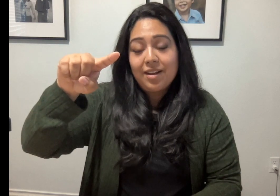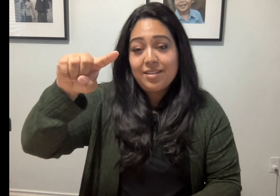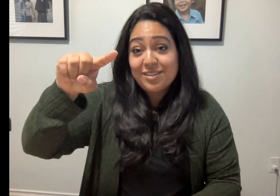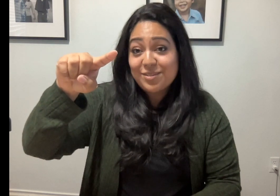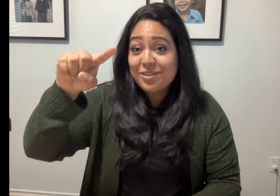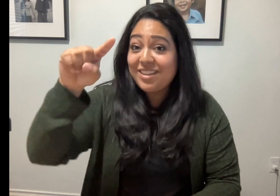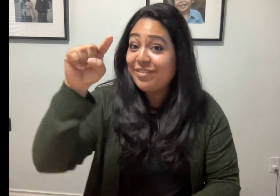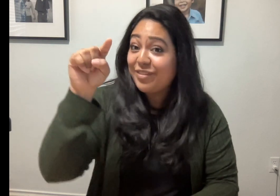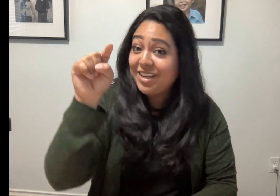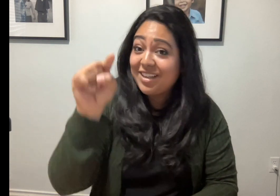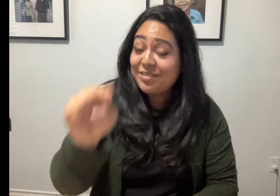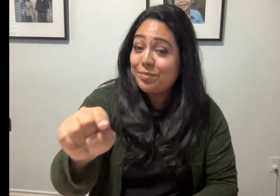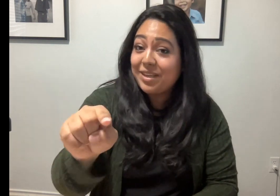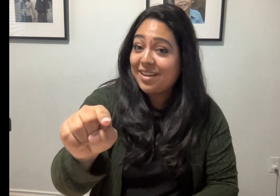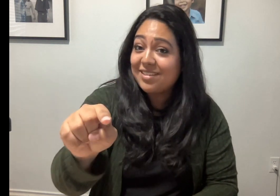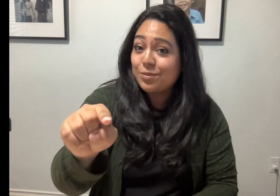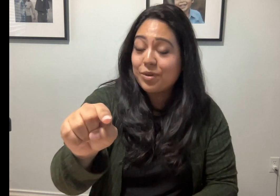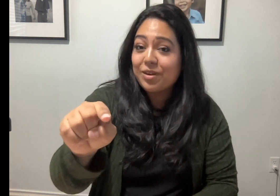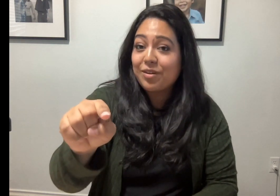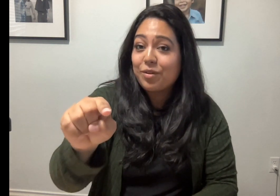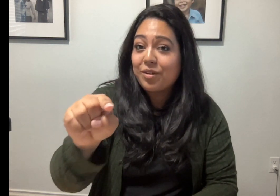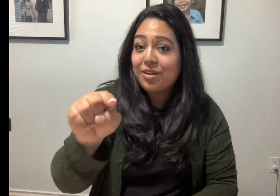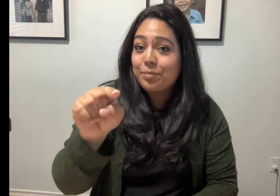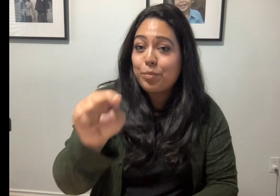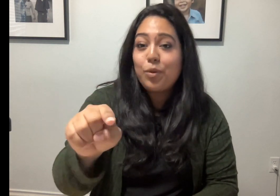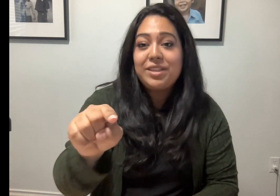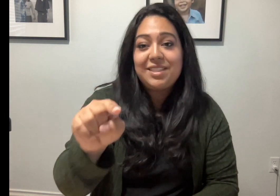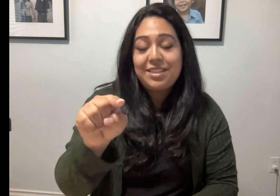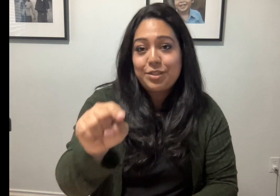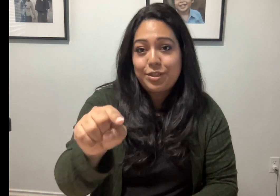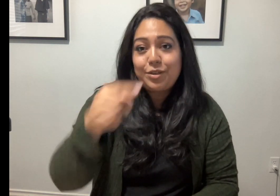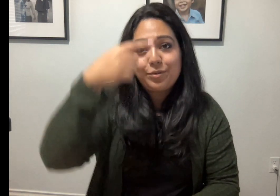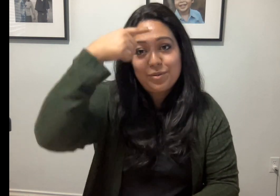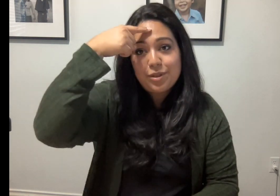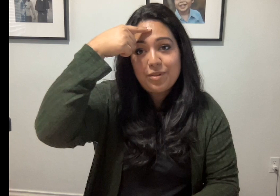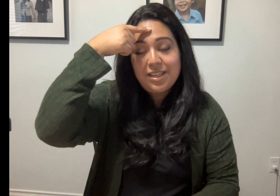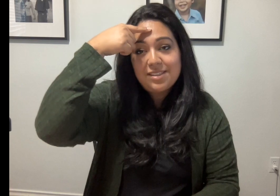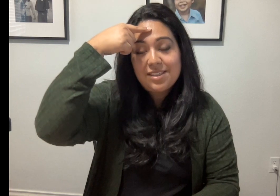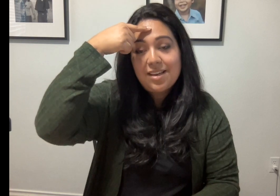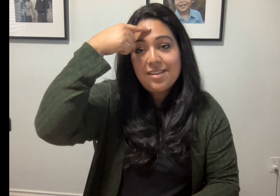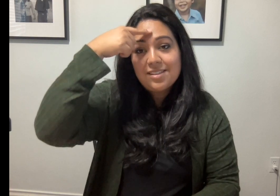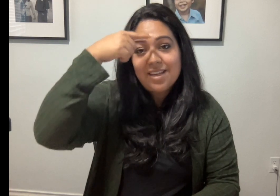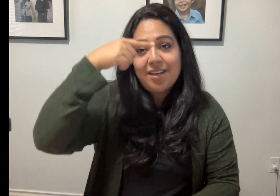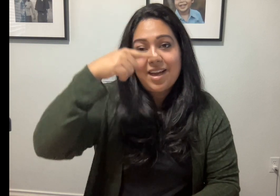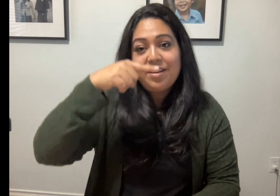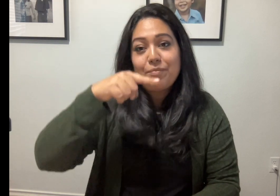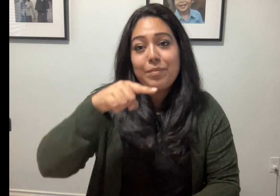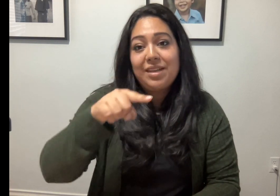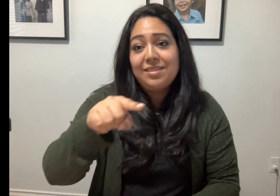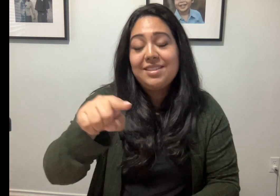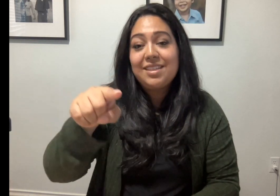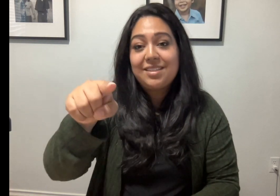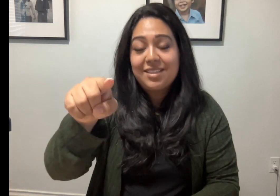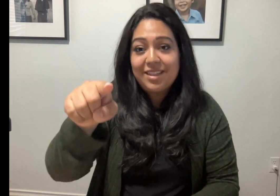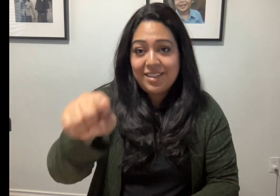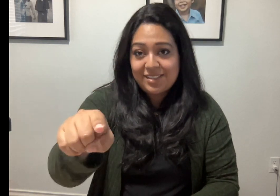this is really convenient because we're pointing to you, so this sign kind of melds into this